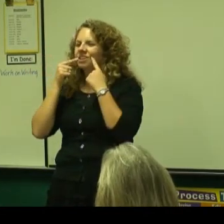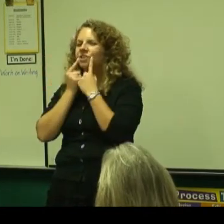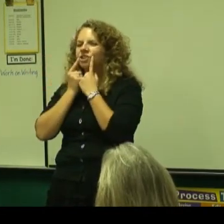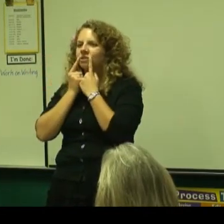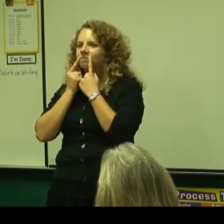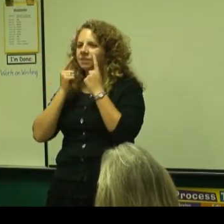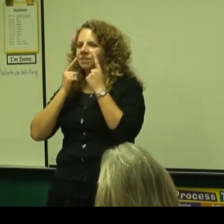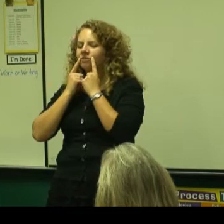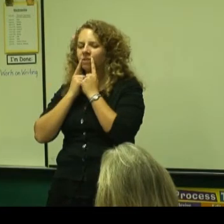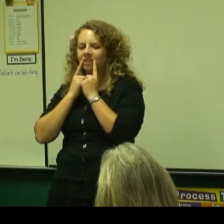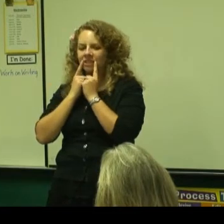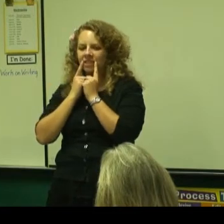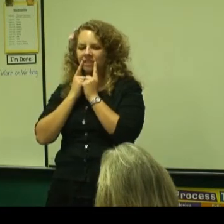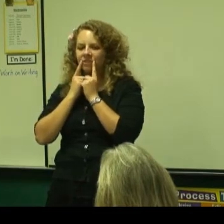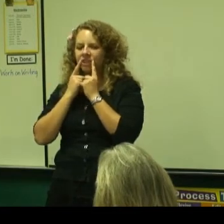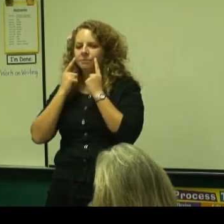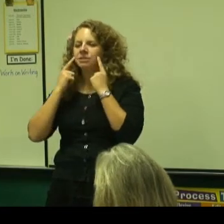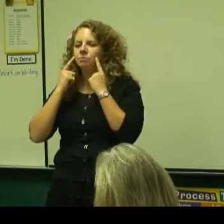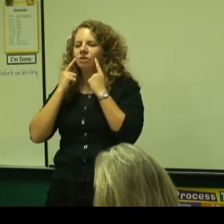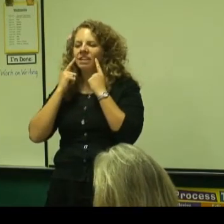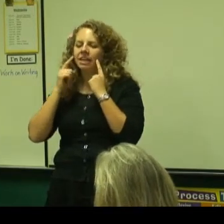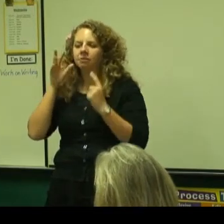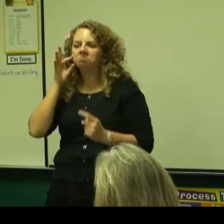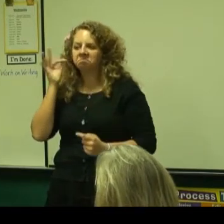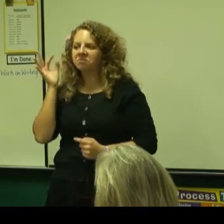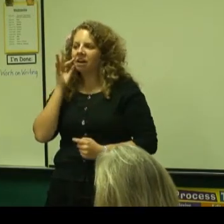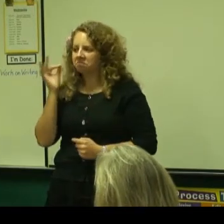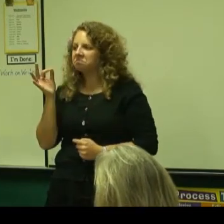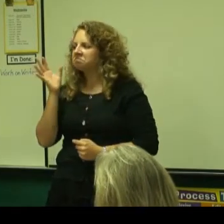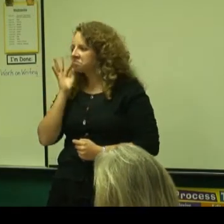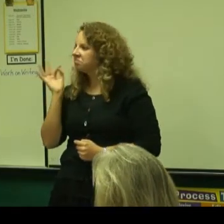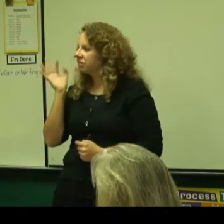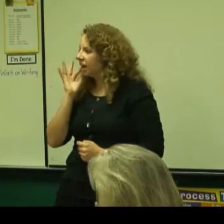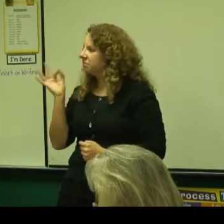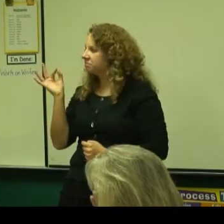like it's not really the size of your lips. It's more like here. Cat. Cat.